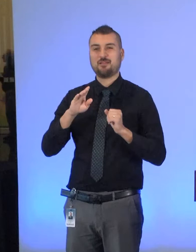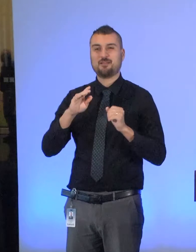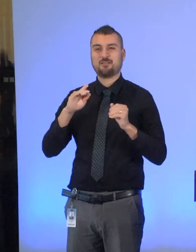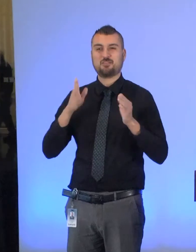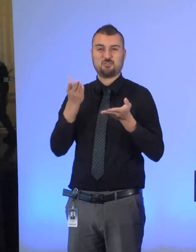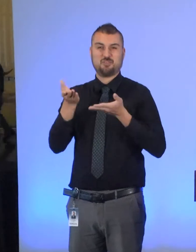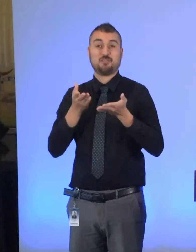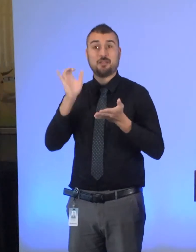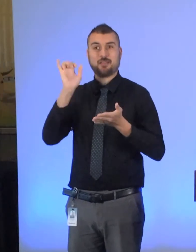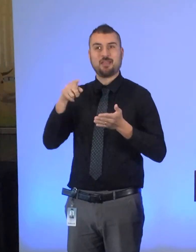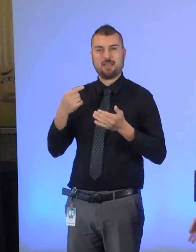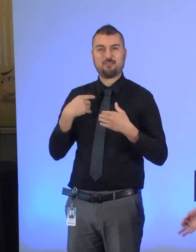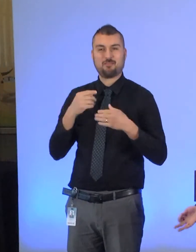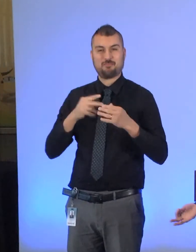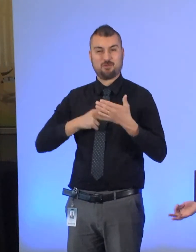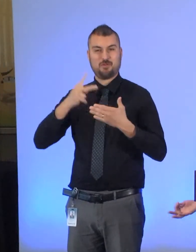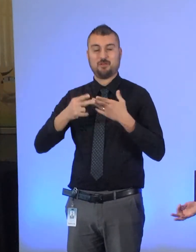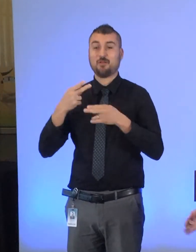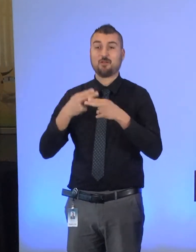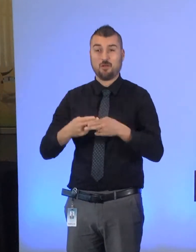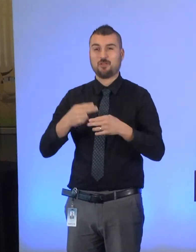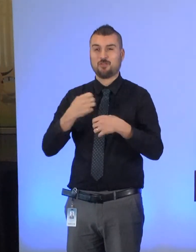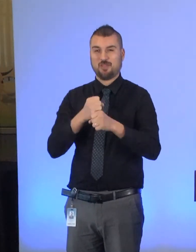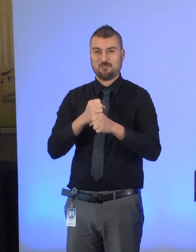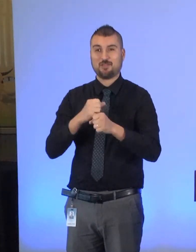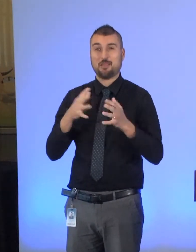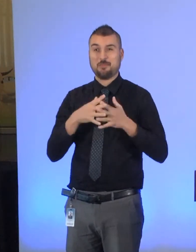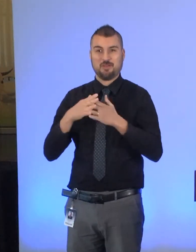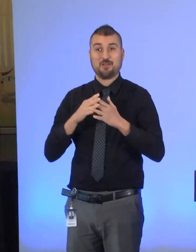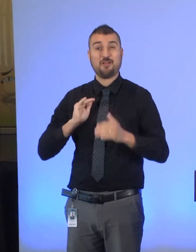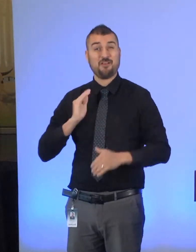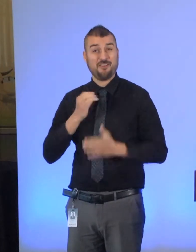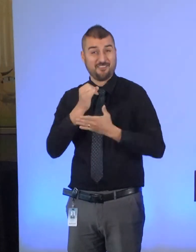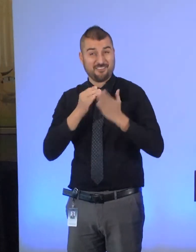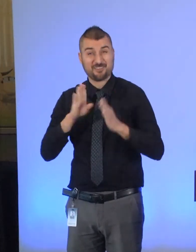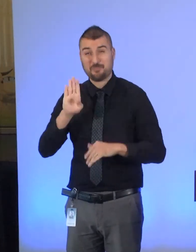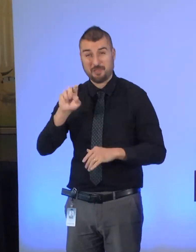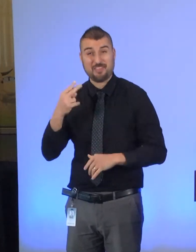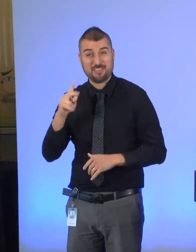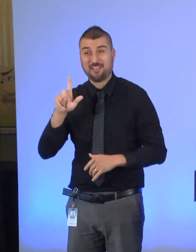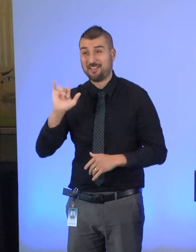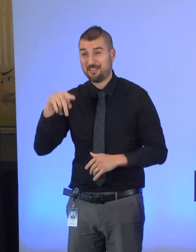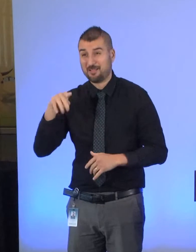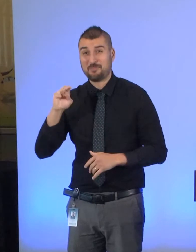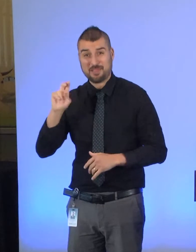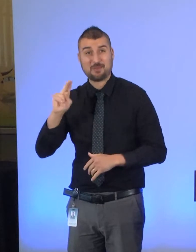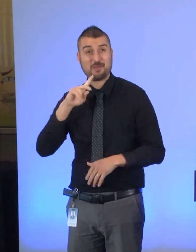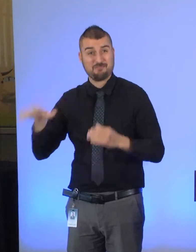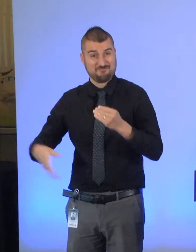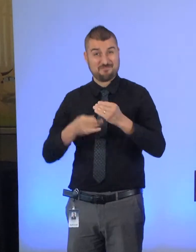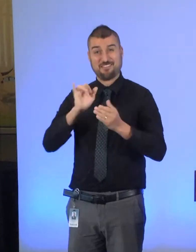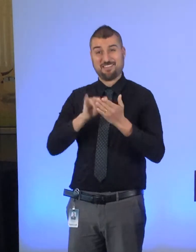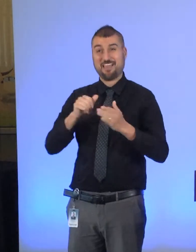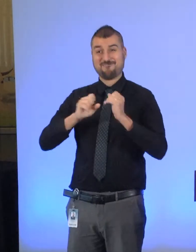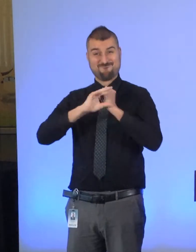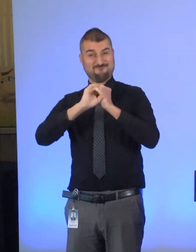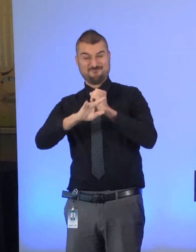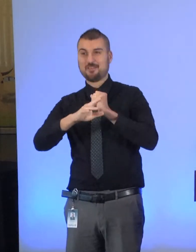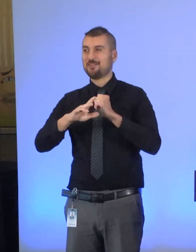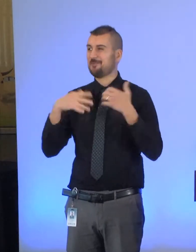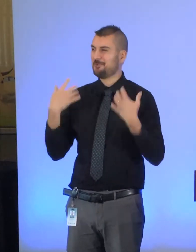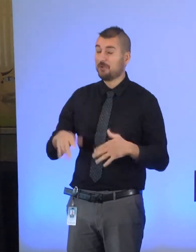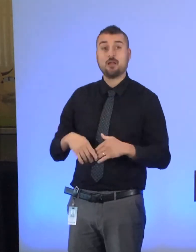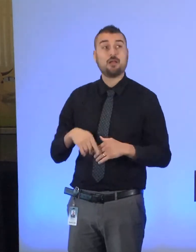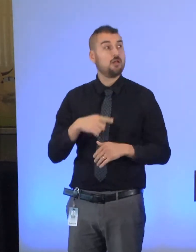called Craft in America, and our artist, Beth Limpman, was featured. So the vision for this incredible